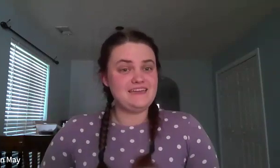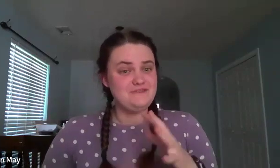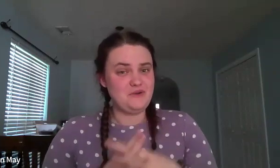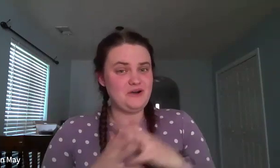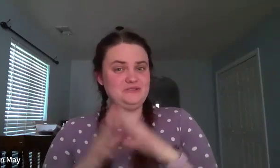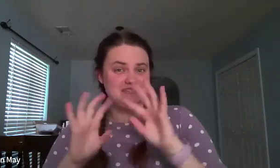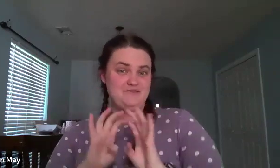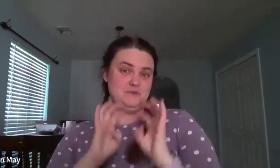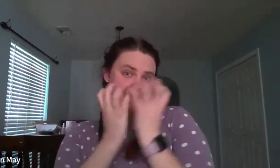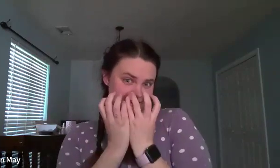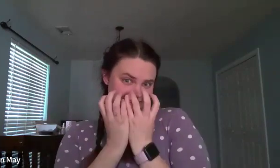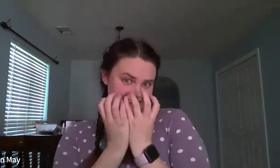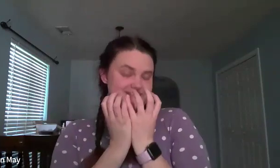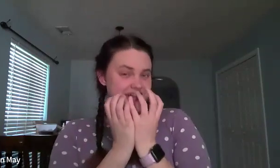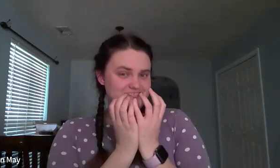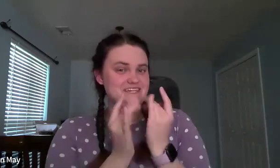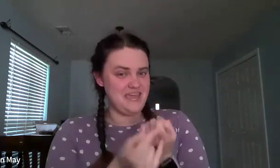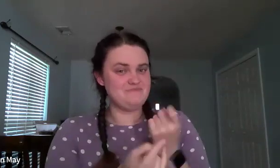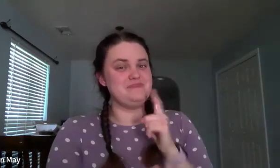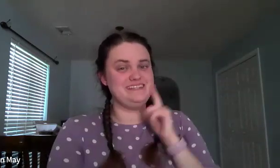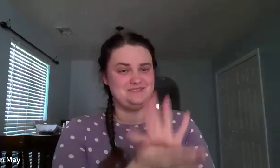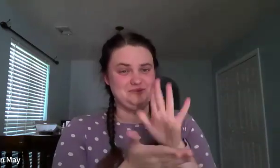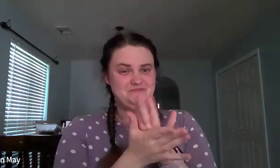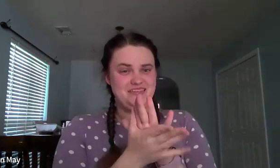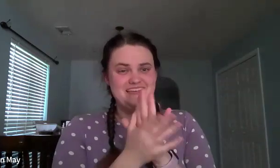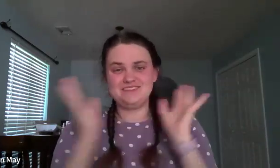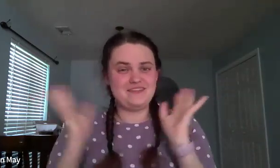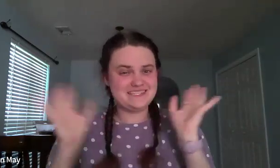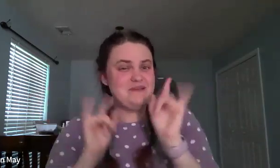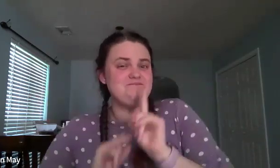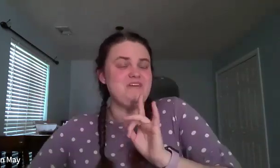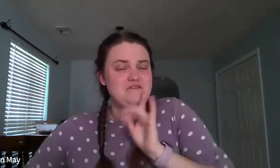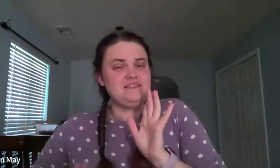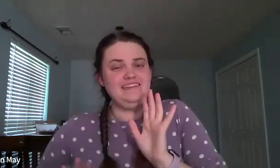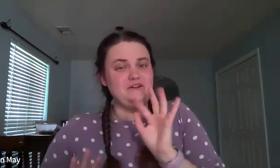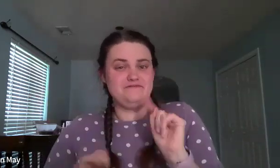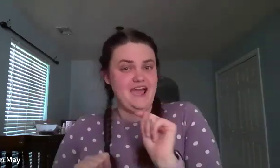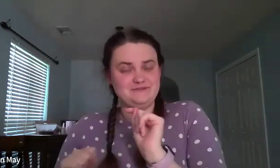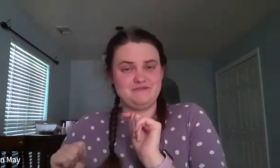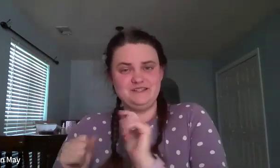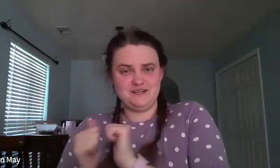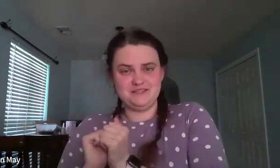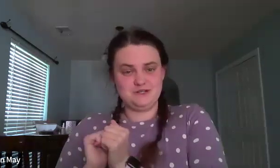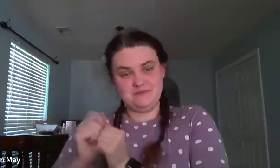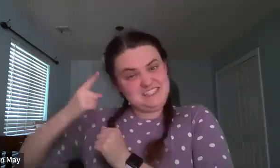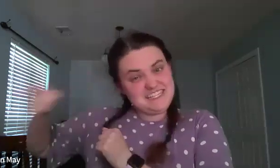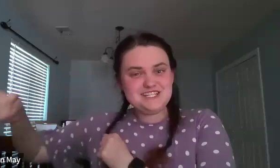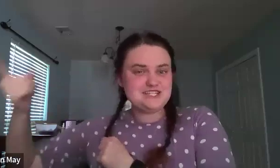in football, you see everyone huddle. It actually came from a deaf school. Sorry, that's like my favorite like little fact. Whenever we talk about sports, I'm like, did